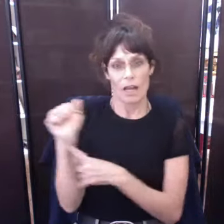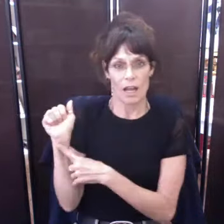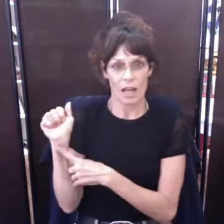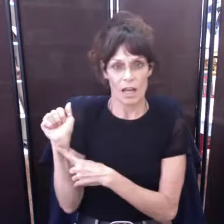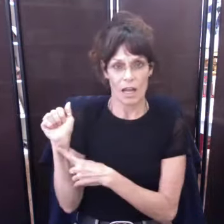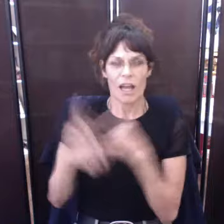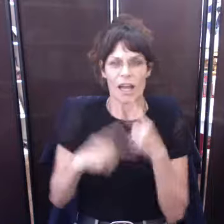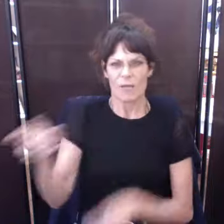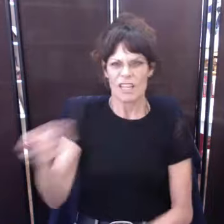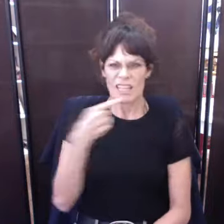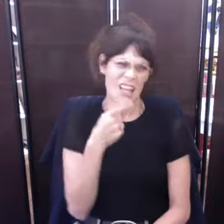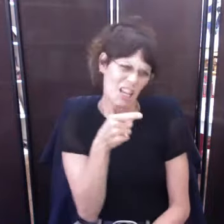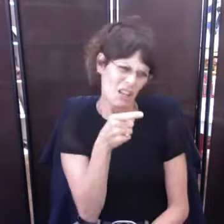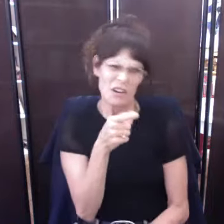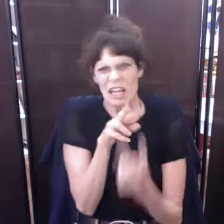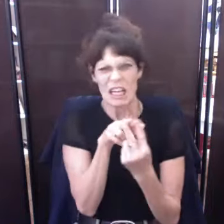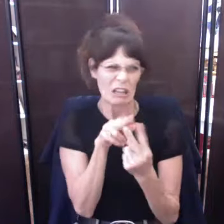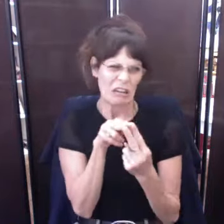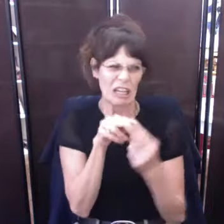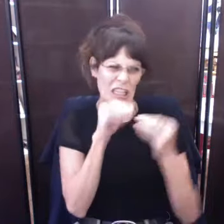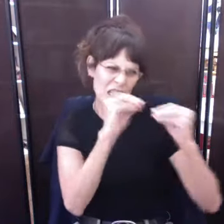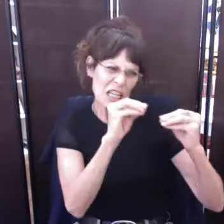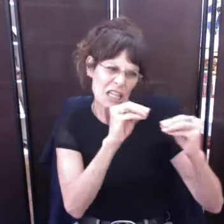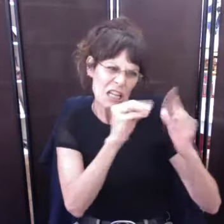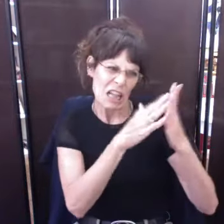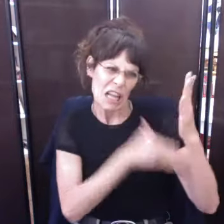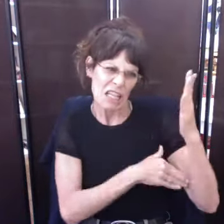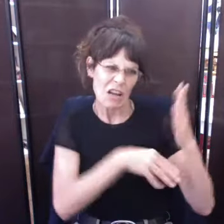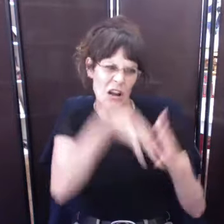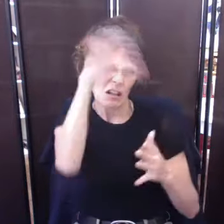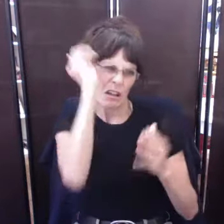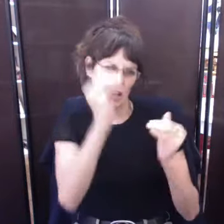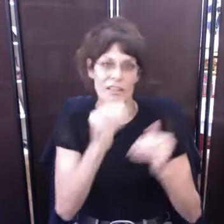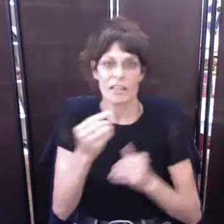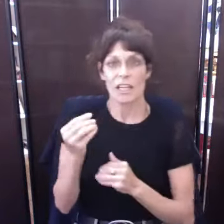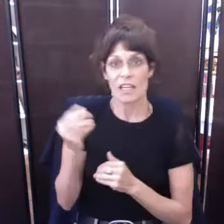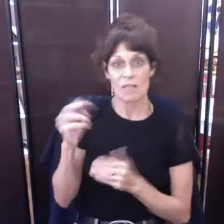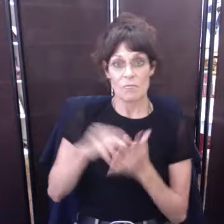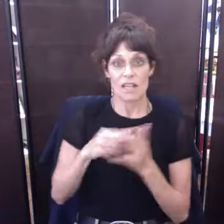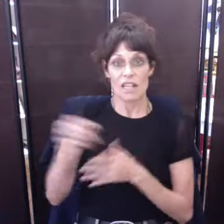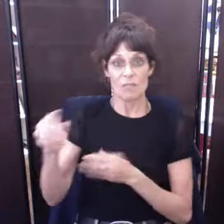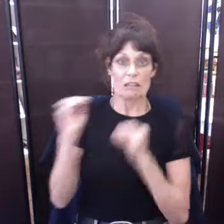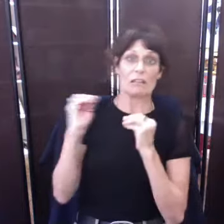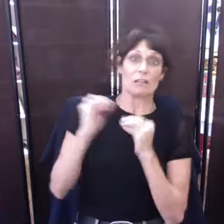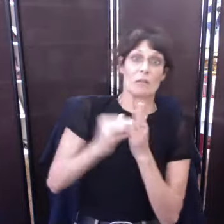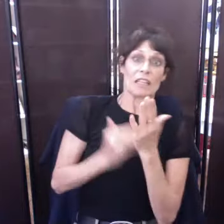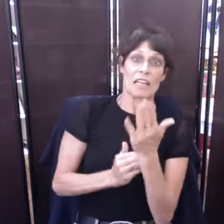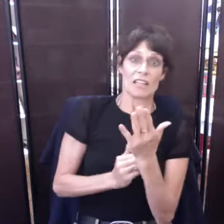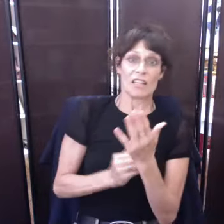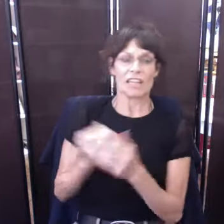say, you're either going to teach a lesson or learn a lesson, I knew exactly what he was saying. I'm going to teach you a lesson. And by God, you better be teaching that same lesson, because if I see